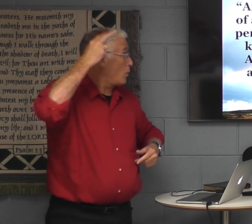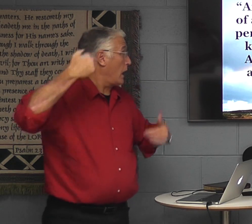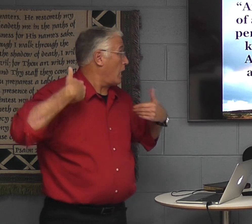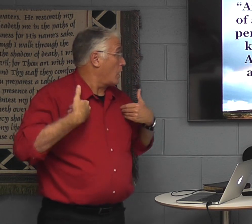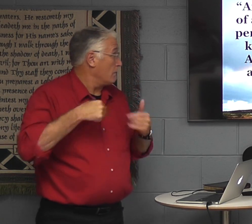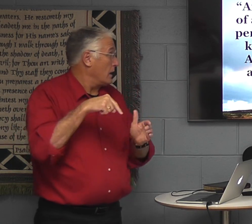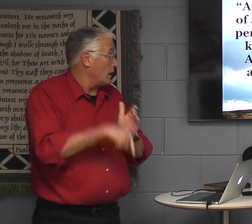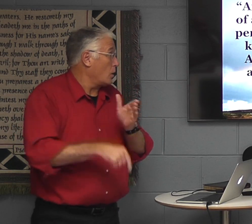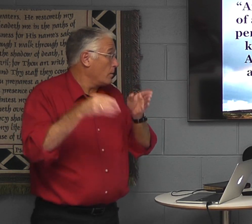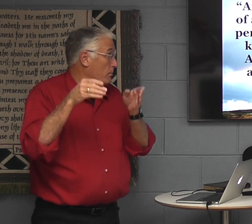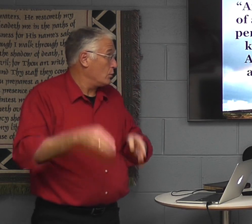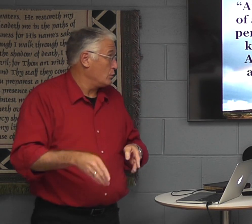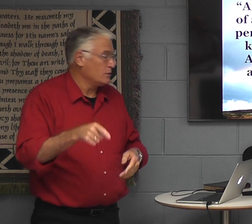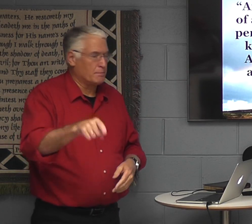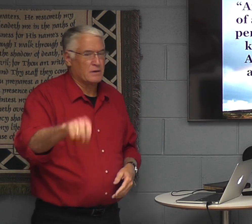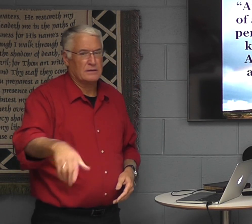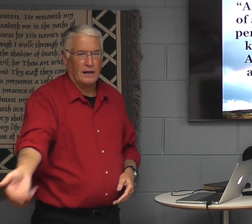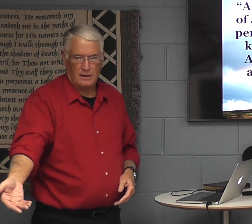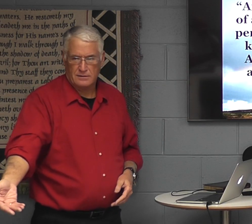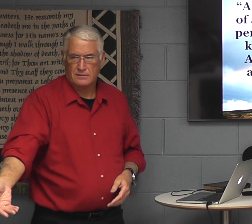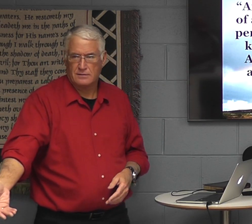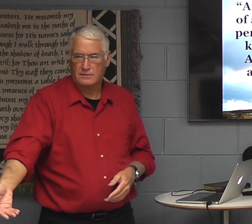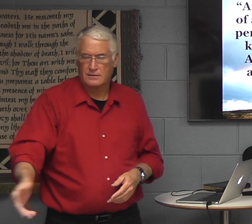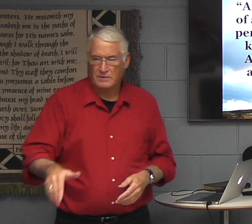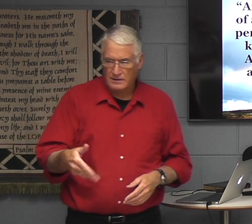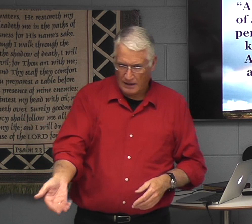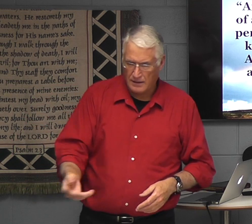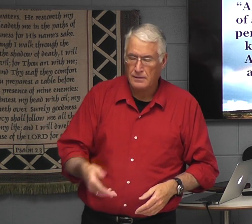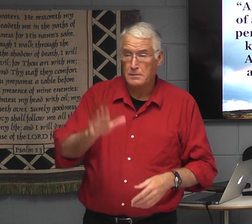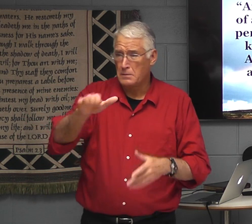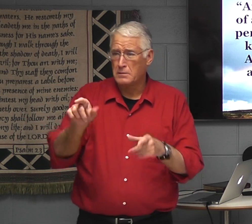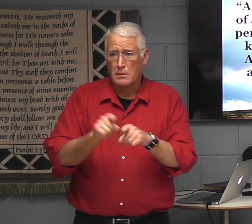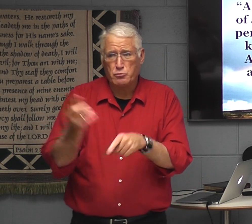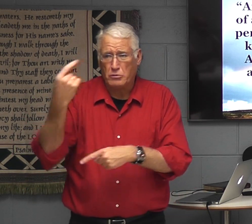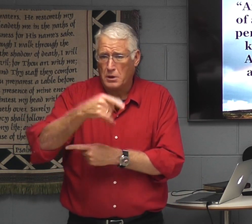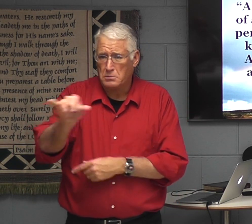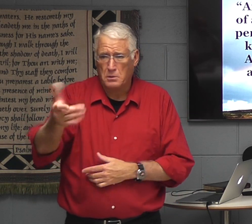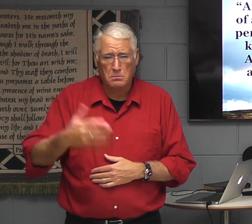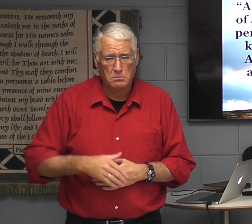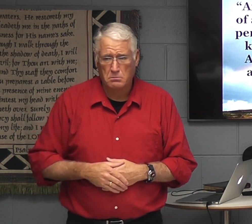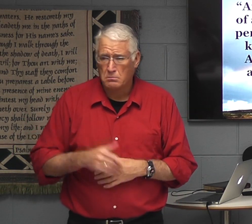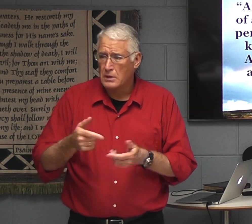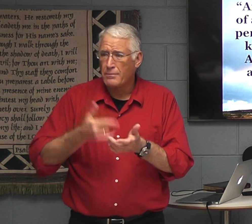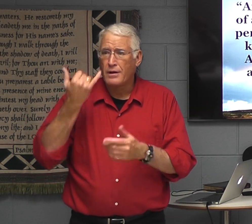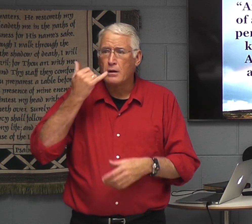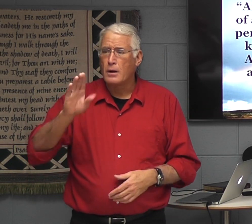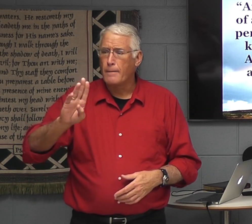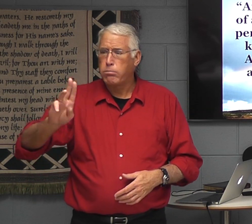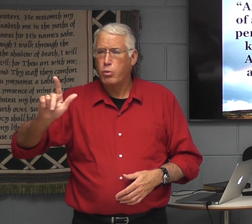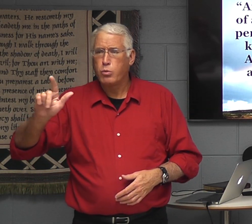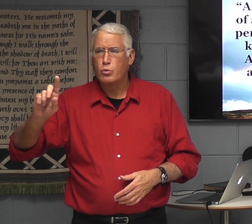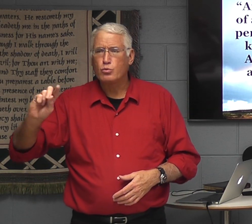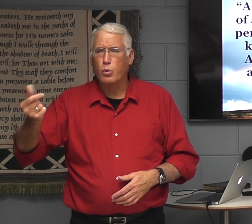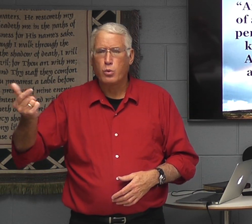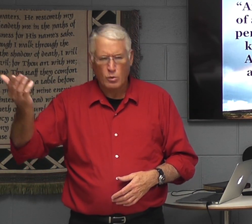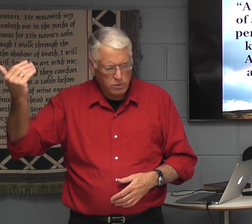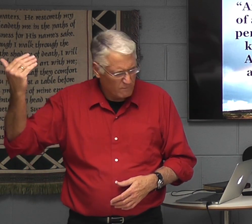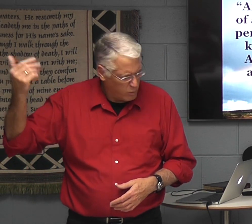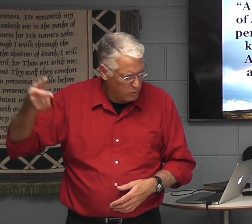Yes, it says if a wild animal kills a person, it must die. Same as today. You think of